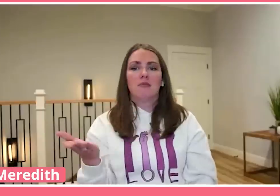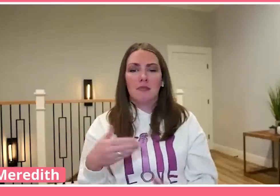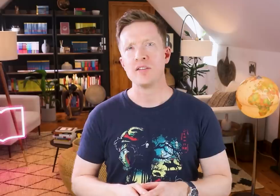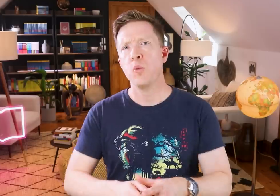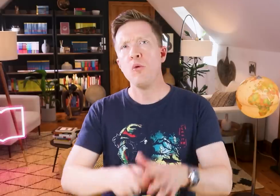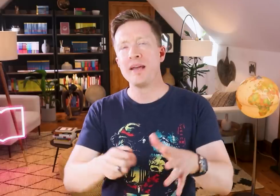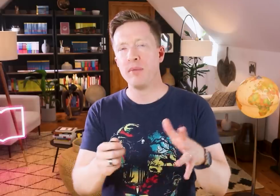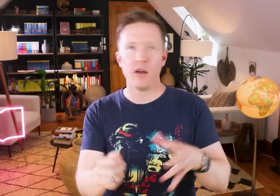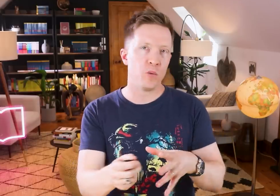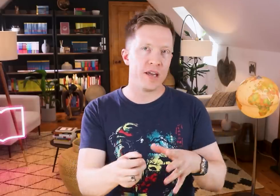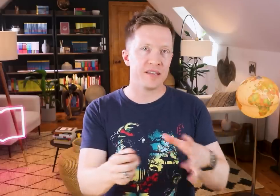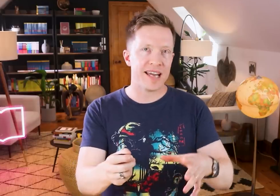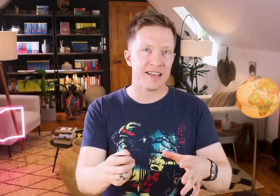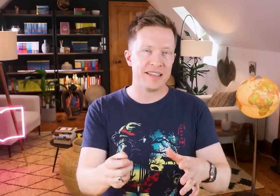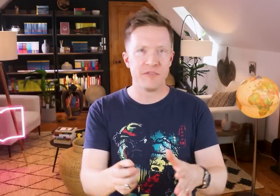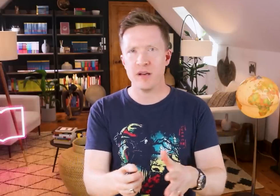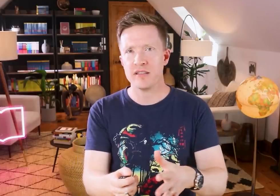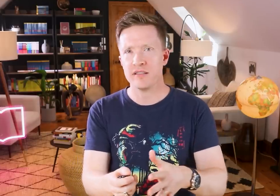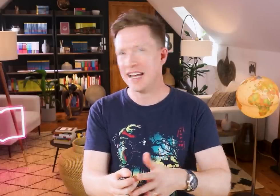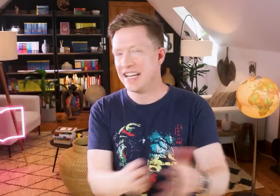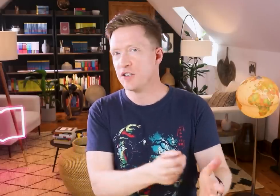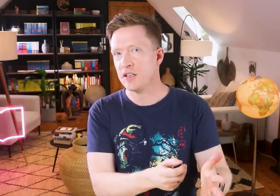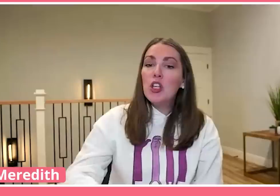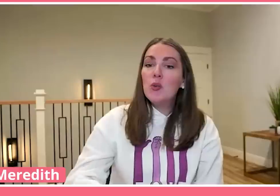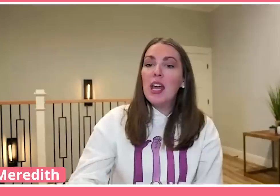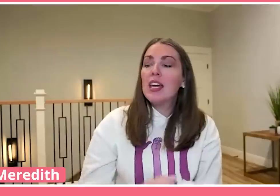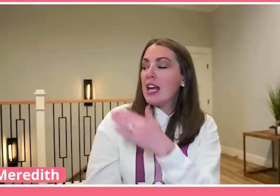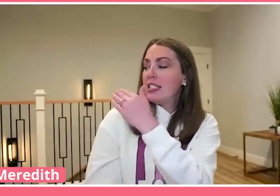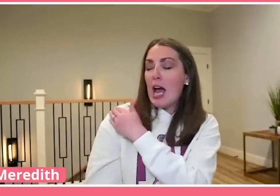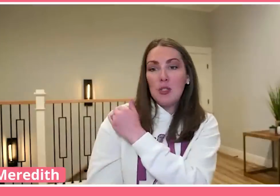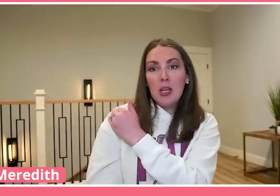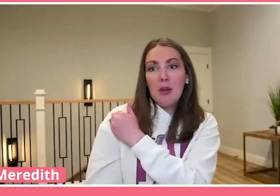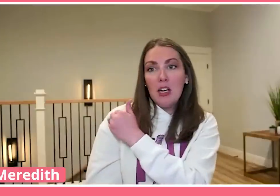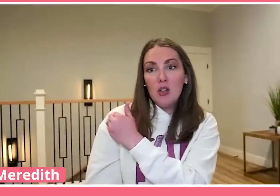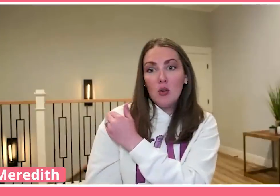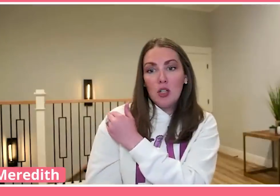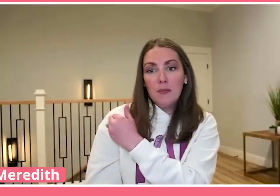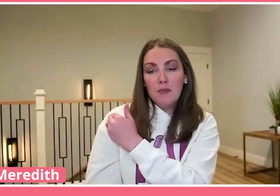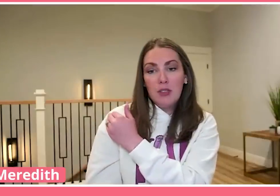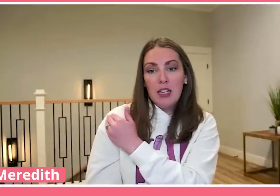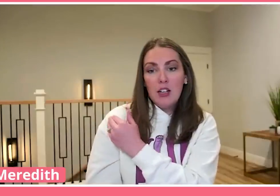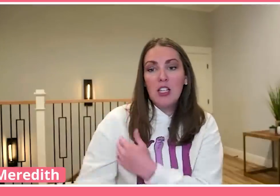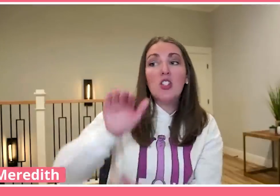And so, what would be a polite way to get a deaf person's attention? You can tap somebody on the shoulder, getting their attention.